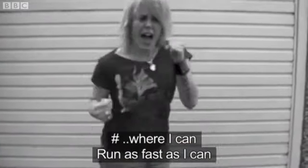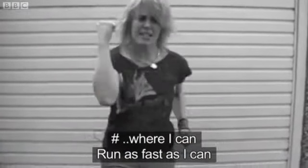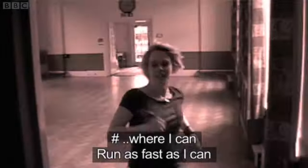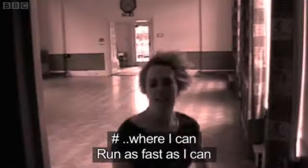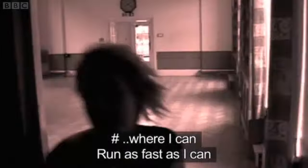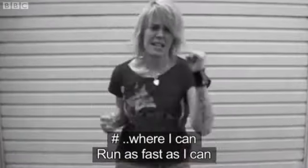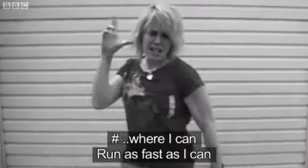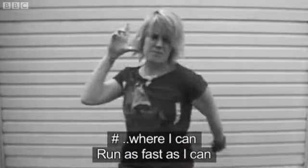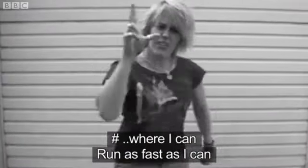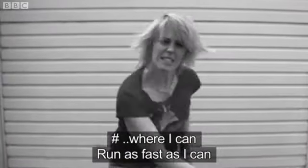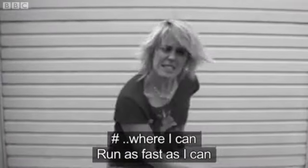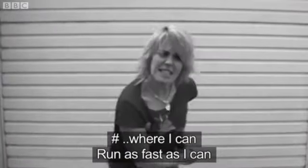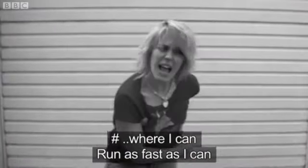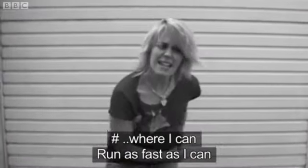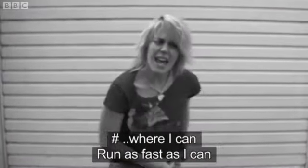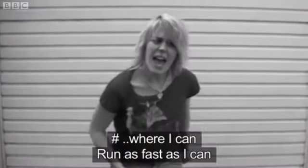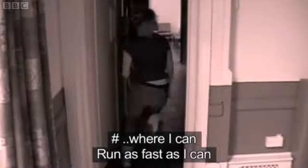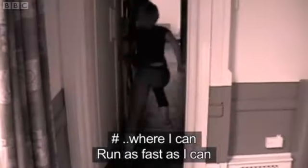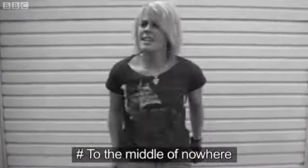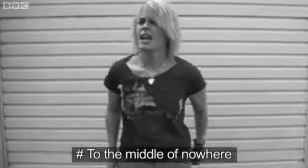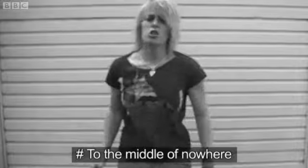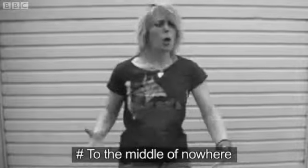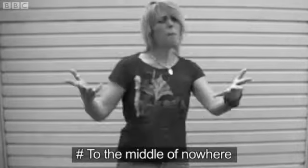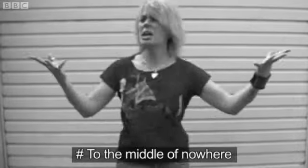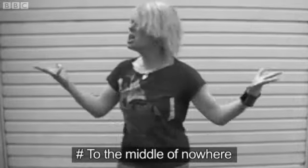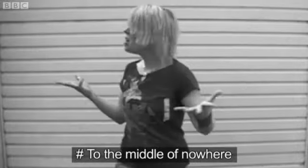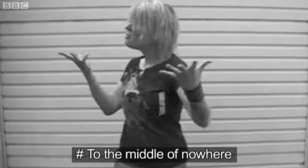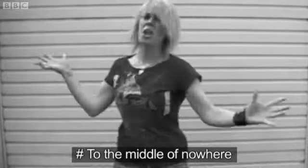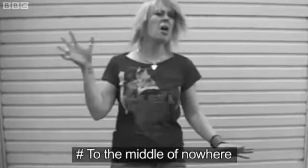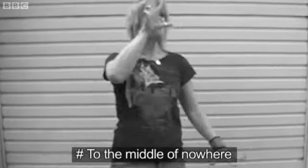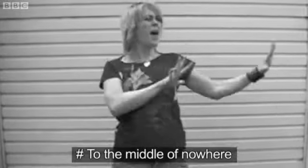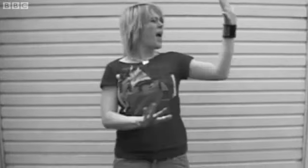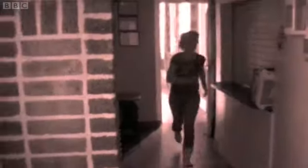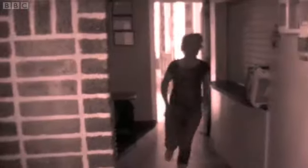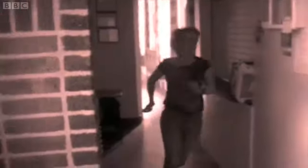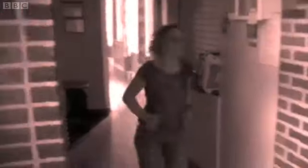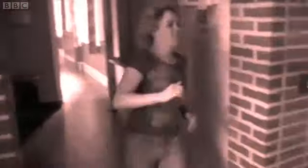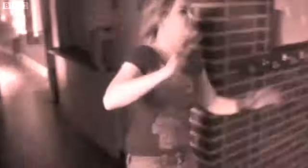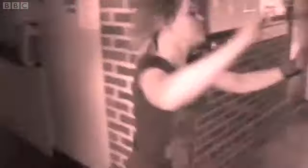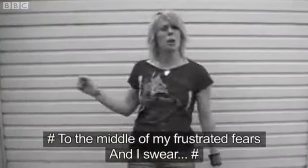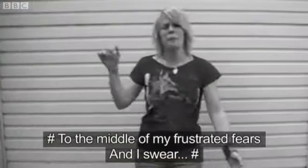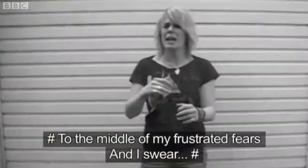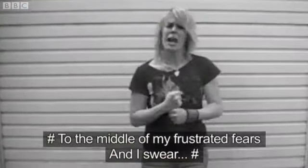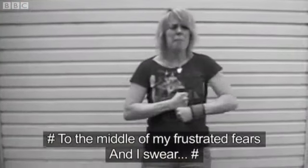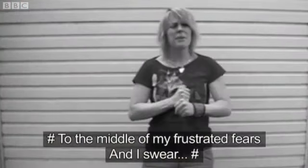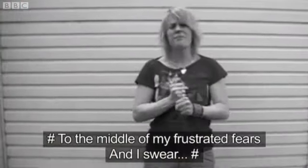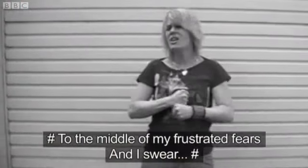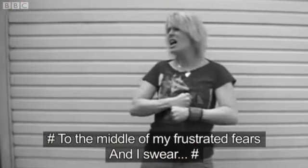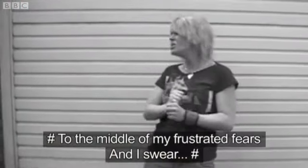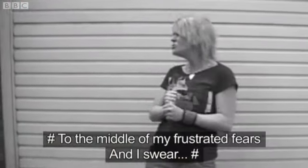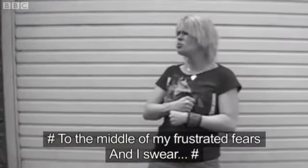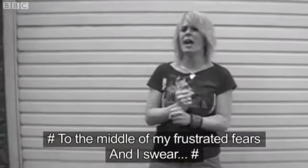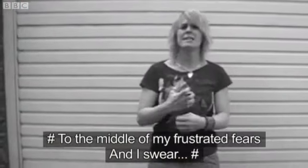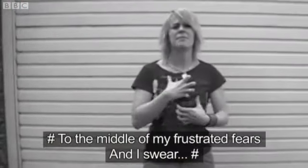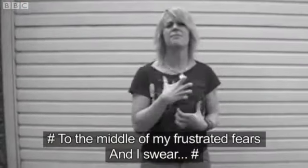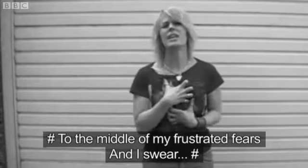run just as fast as I can, to the middle of nowhere, to the middle of my frustrated